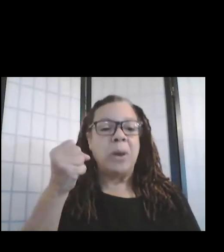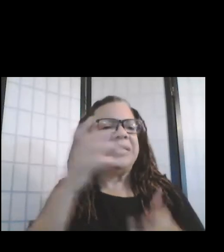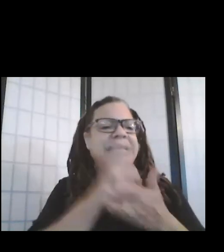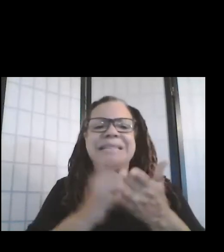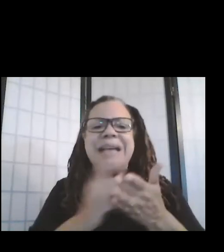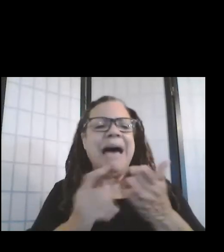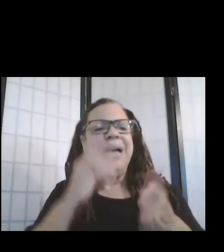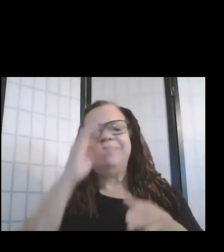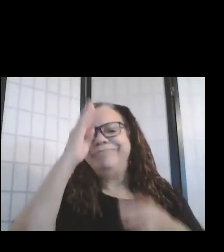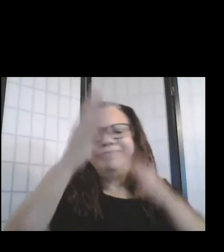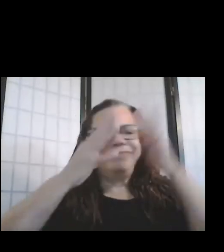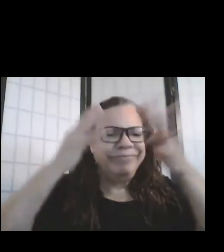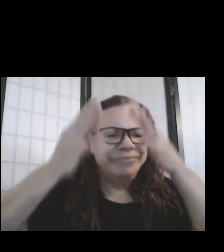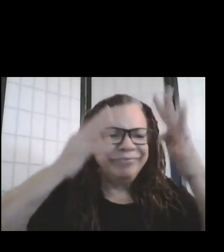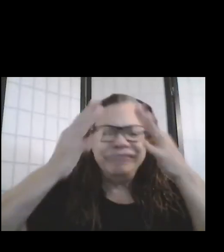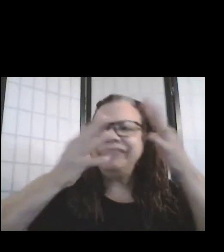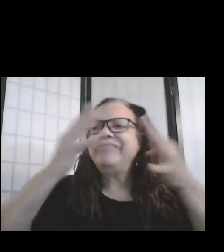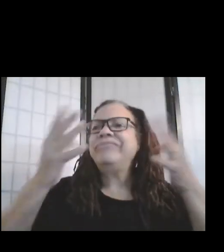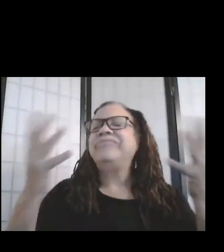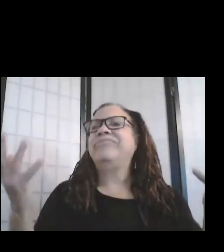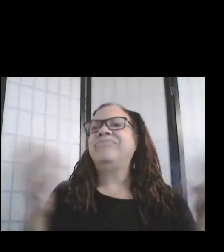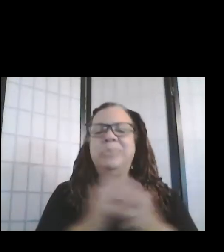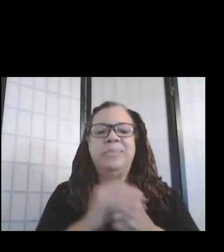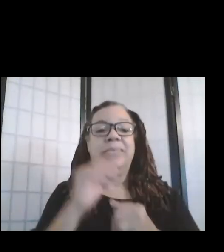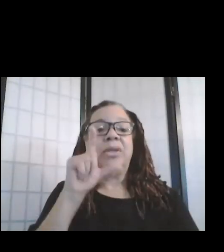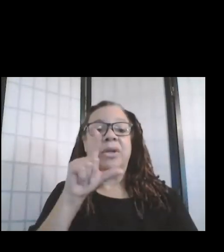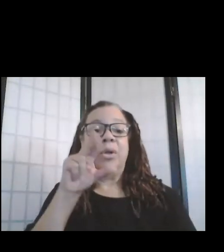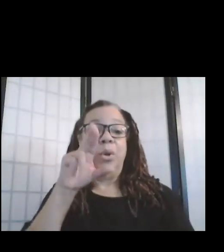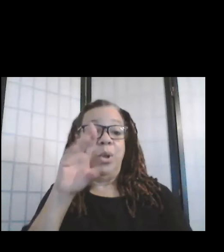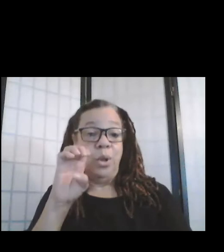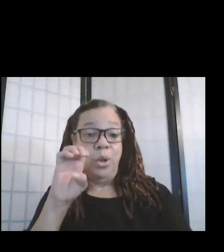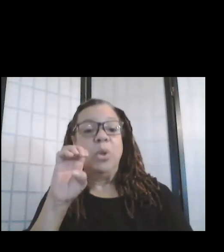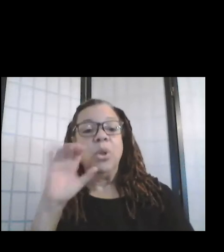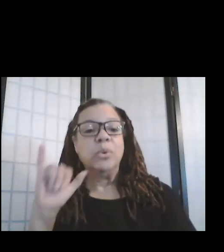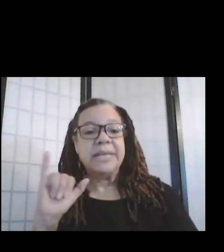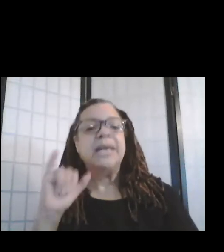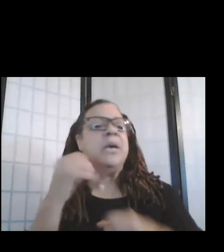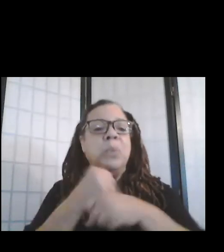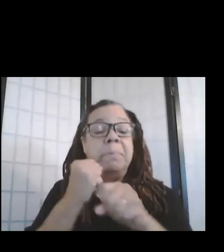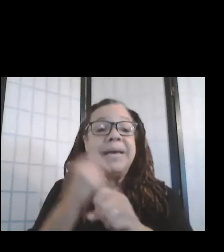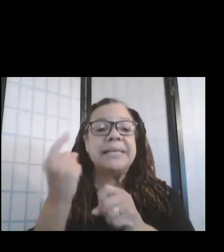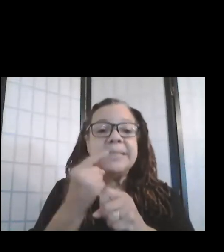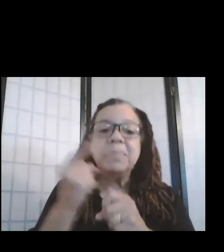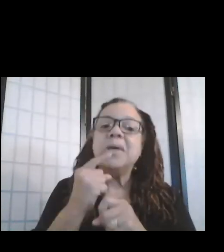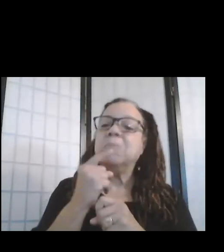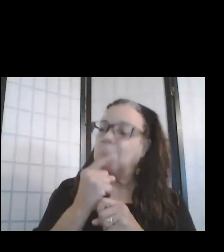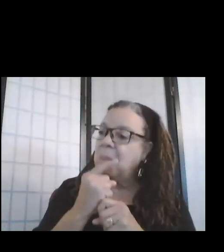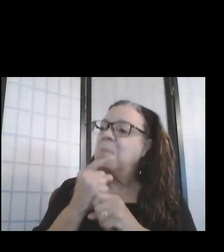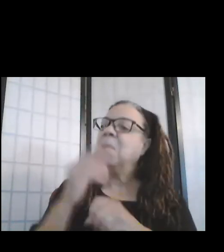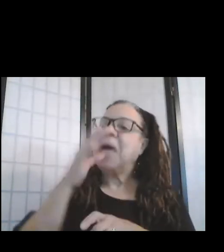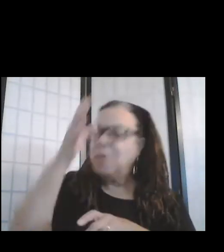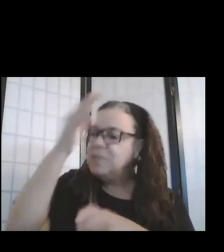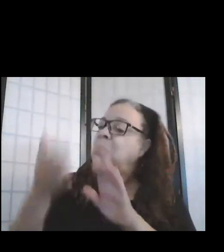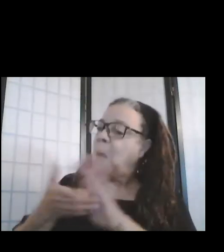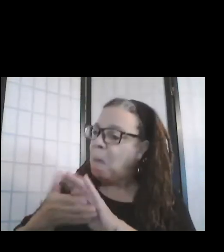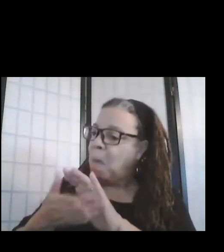spoke off in all directions. Lucy would assemble something, bask briefly in her parents' praise, then